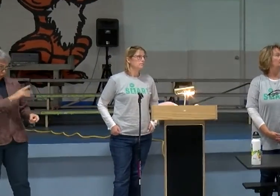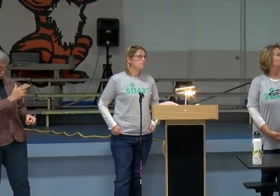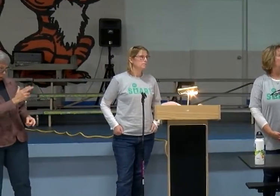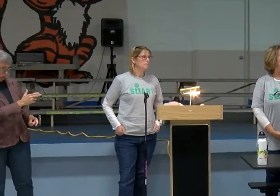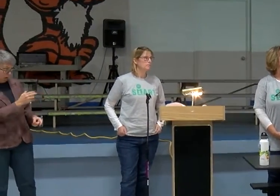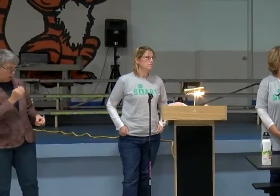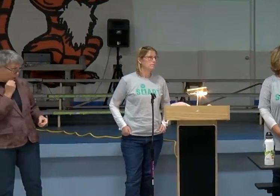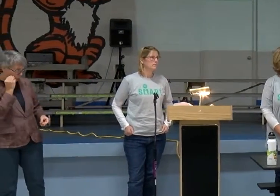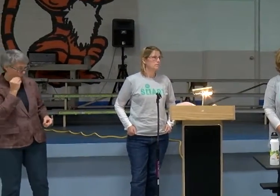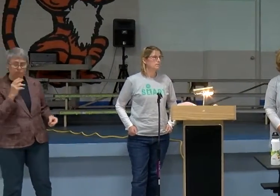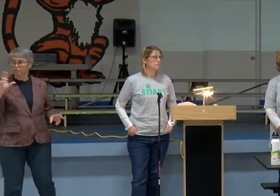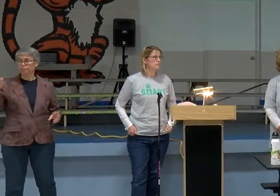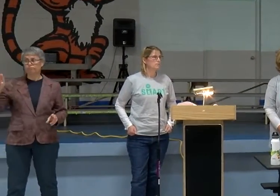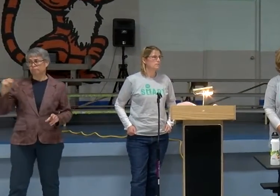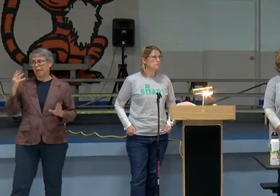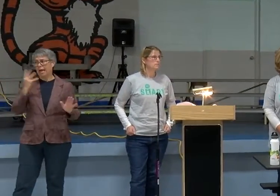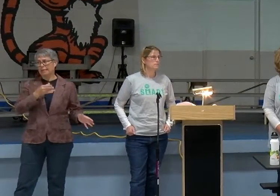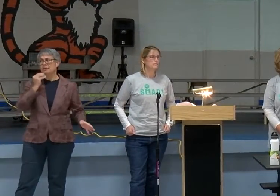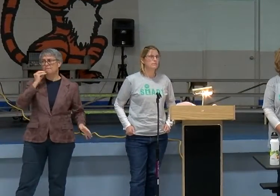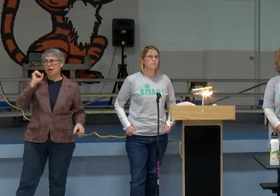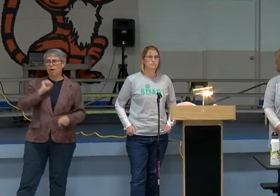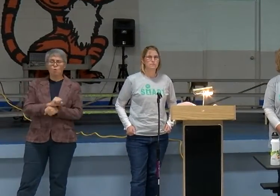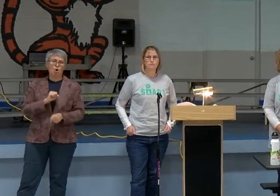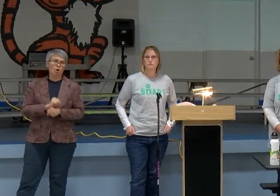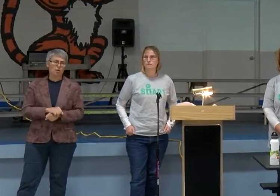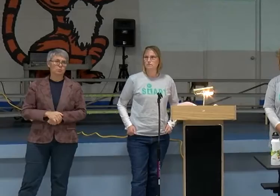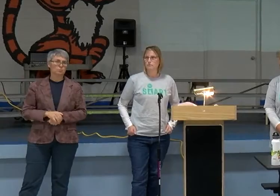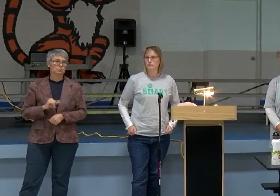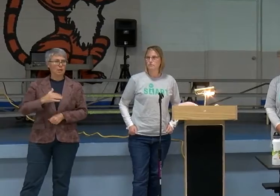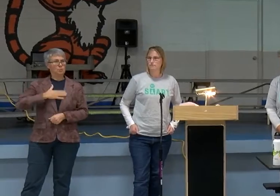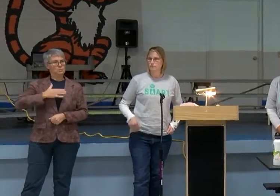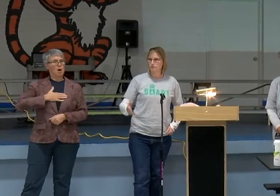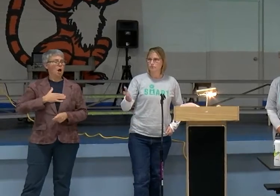home. But,